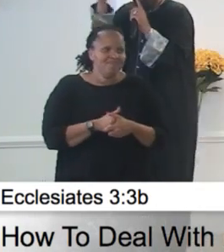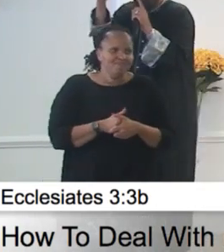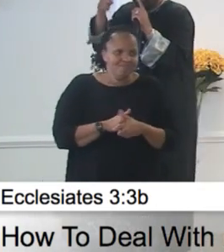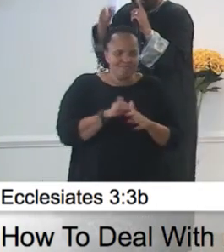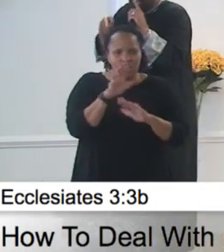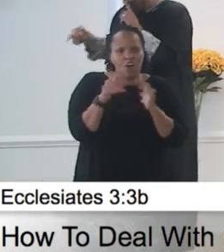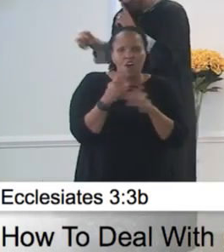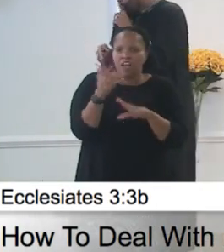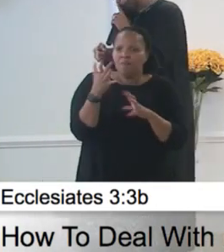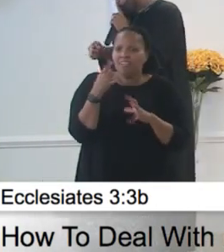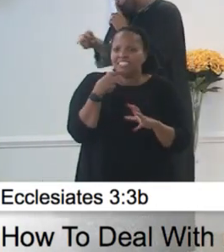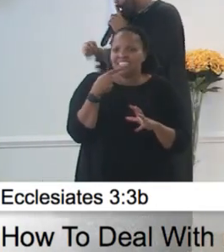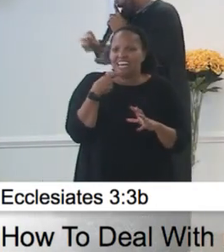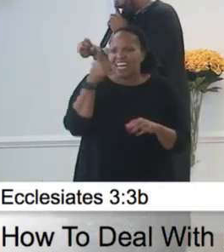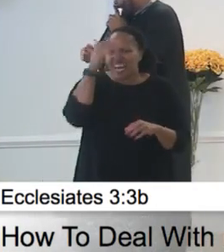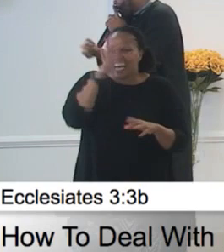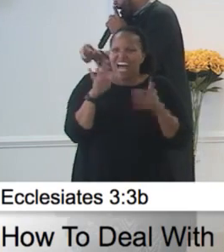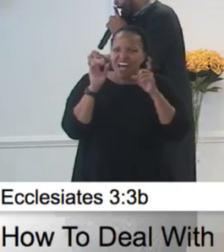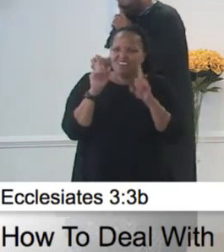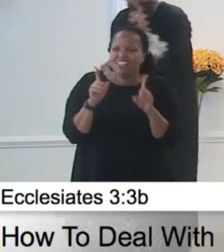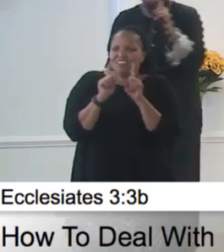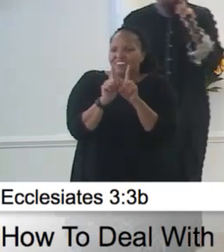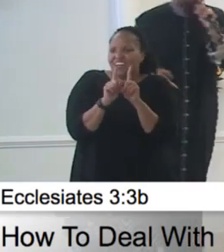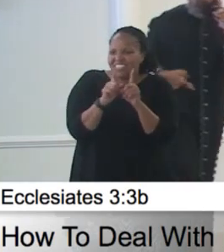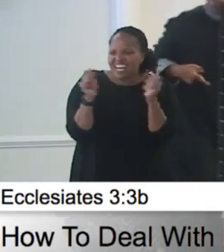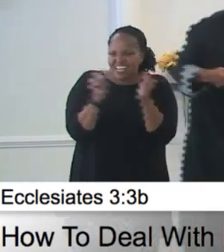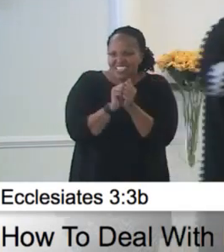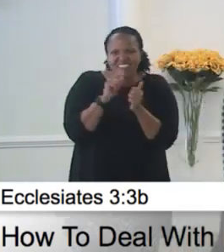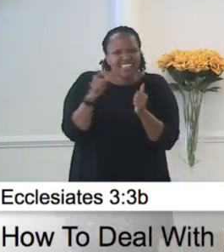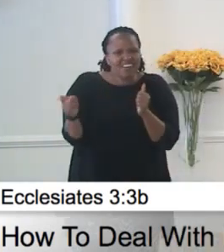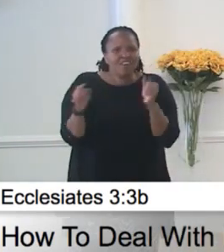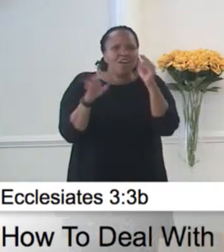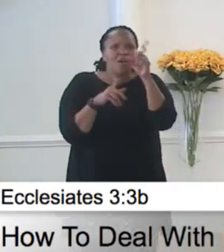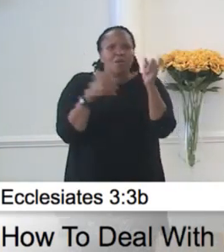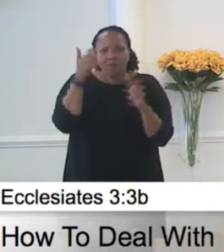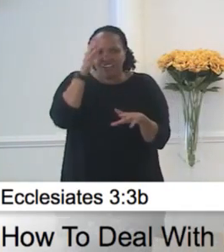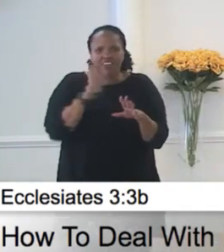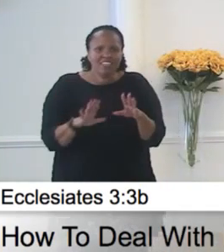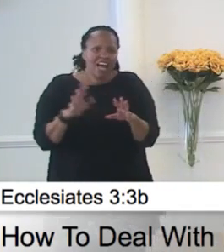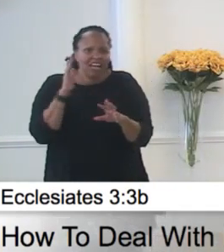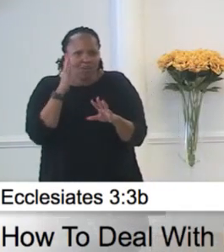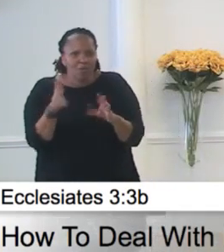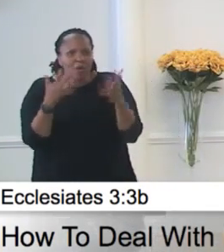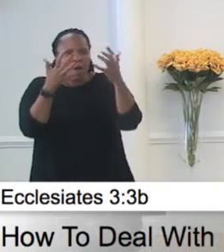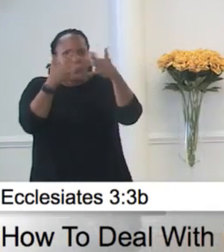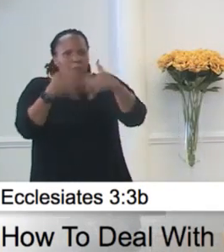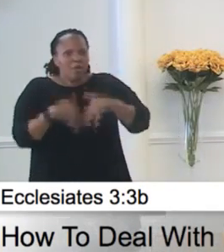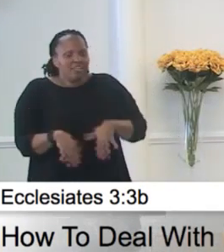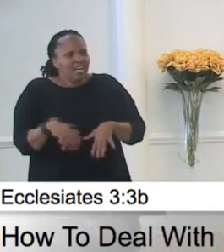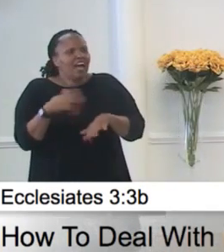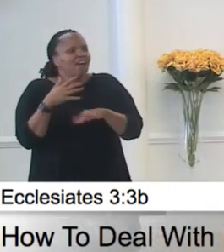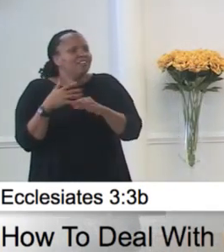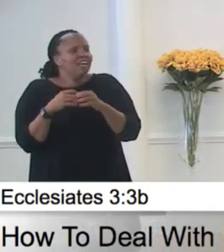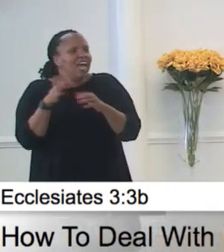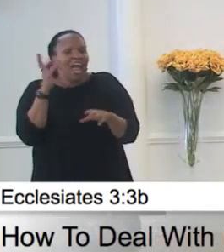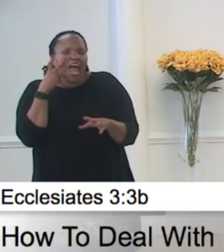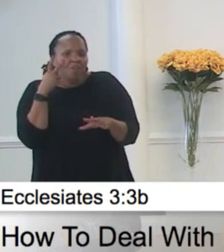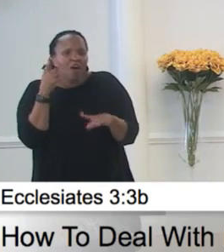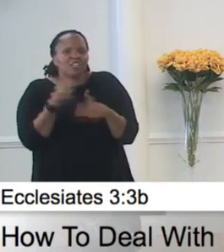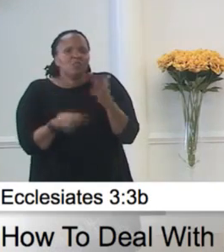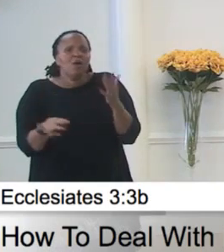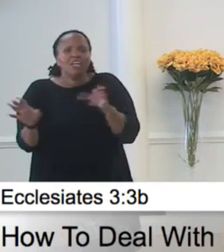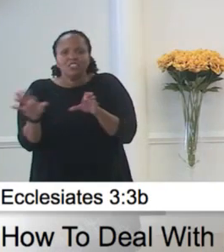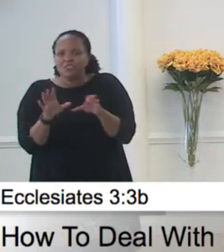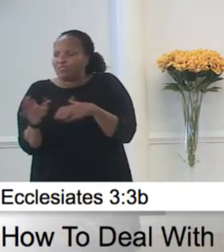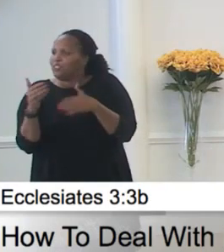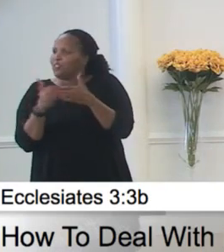All I want you to say, God must be right there with him, because God will break down and watch what's coming down.